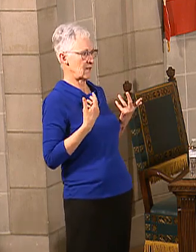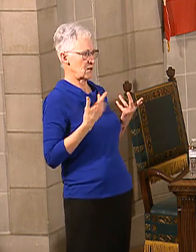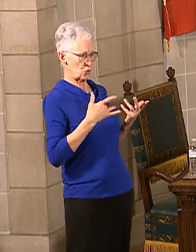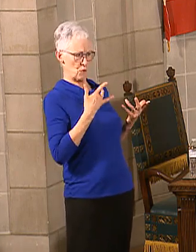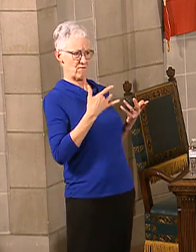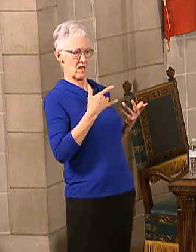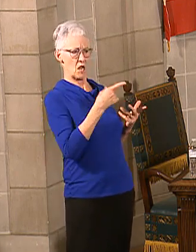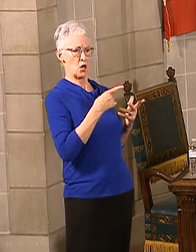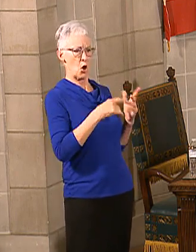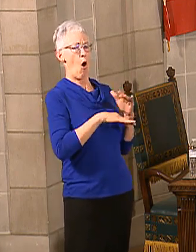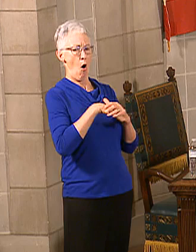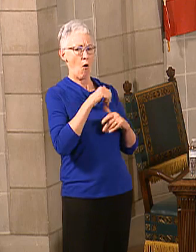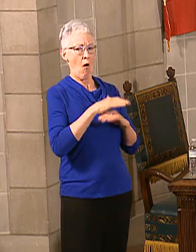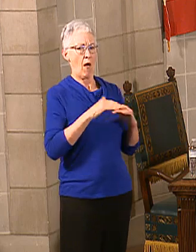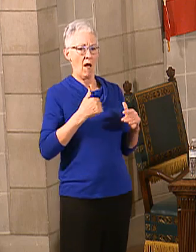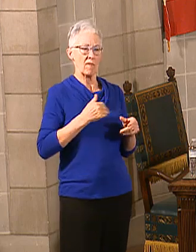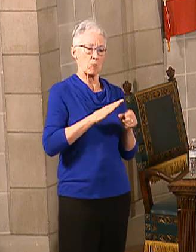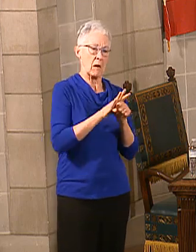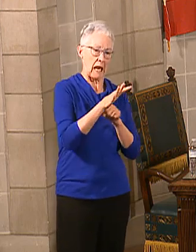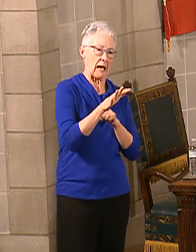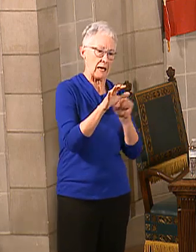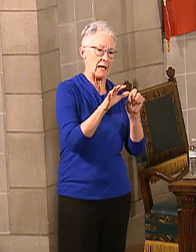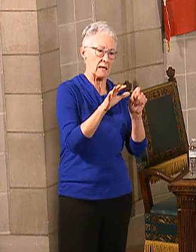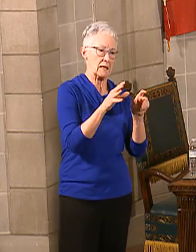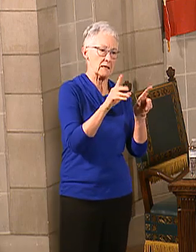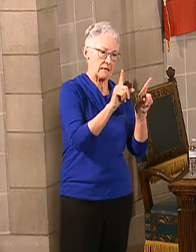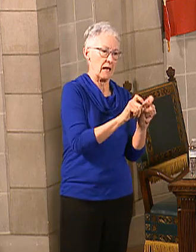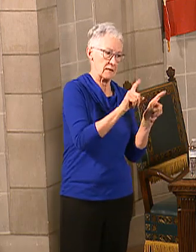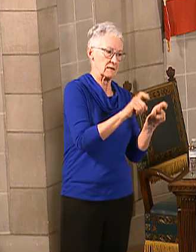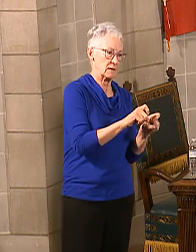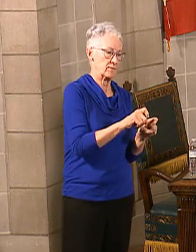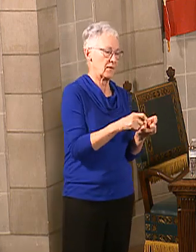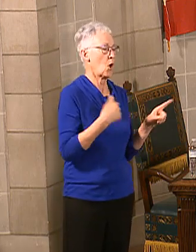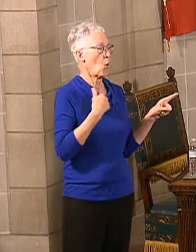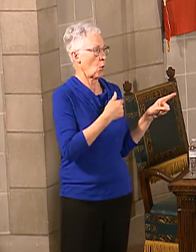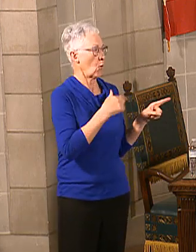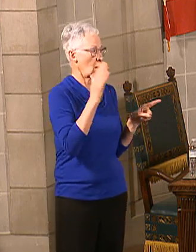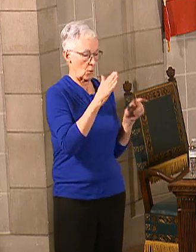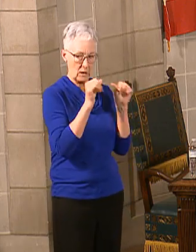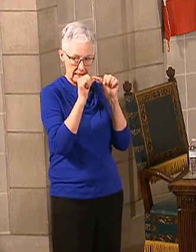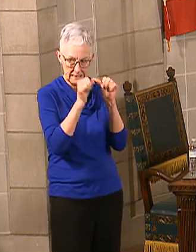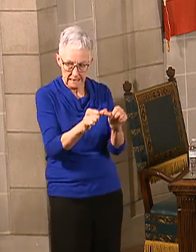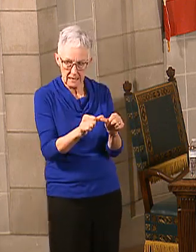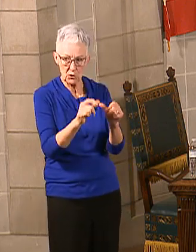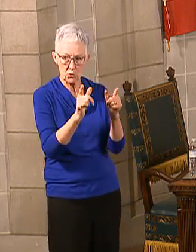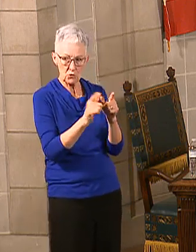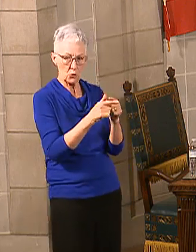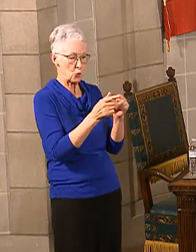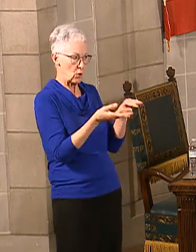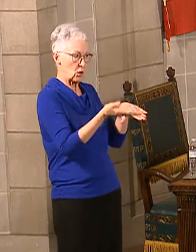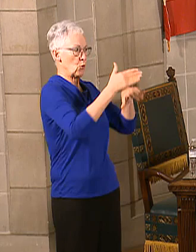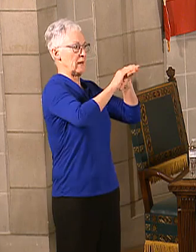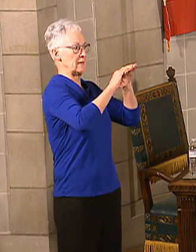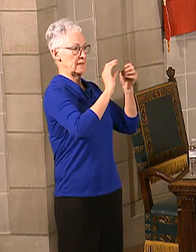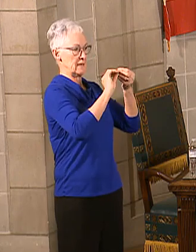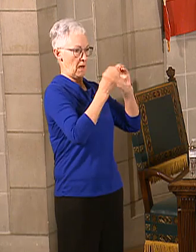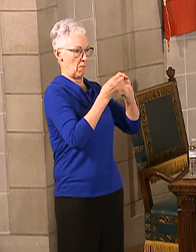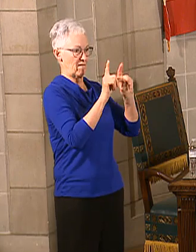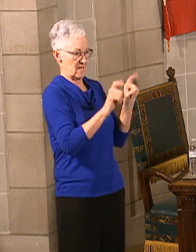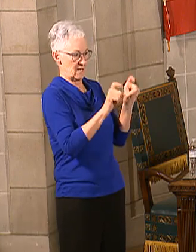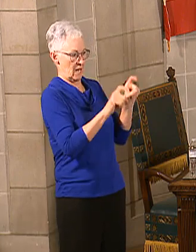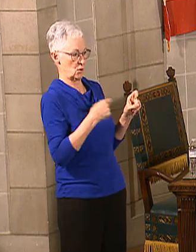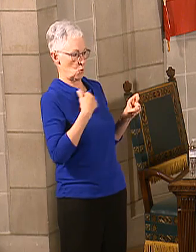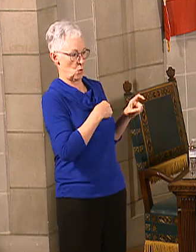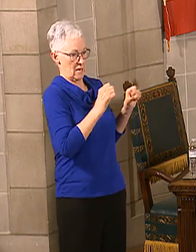where I think this has to go, I mean, we want to continue to expand testing. We're going to continue to focus on those high-risk folks. And again, our plan all considers that. Our